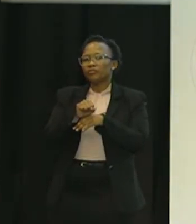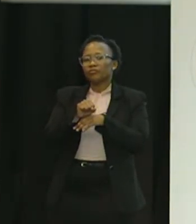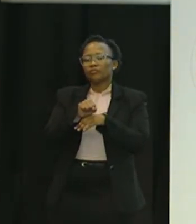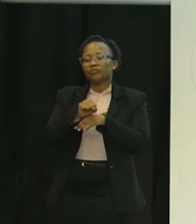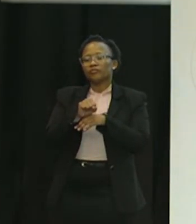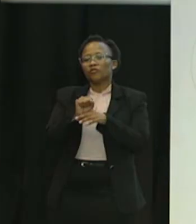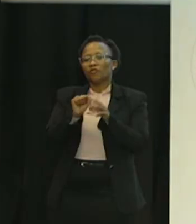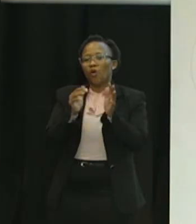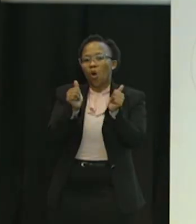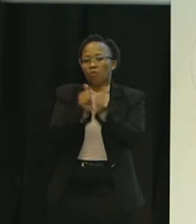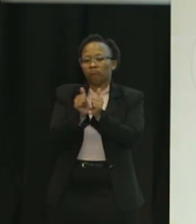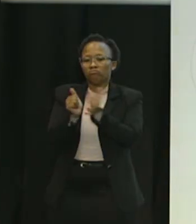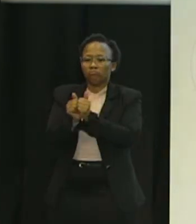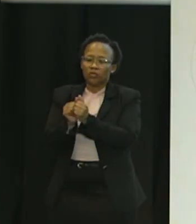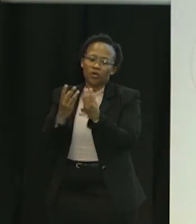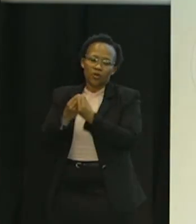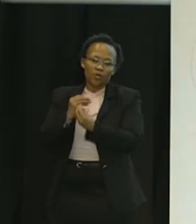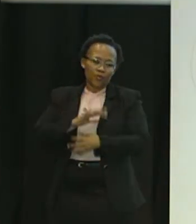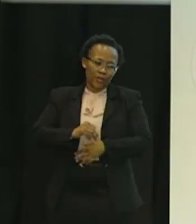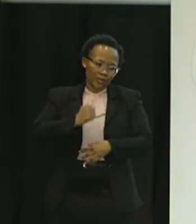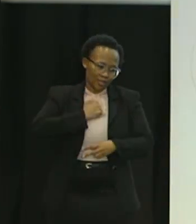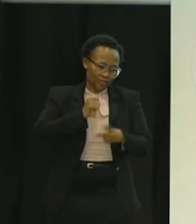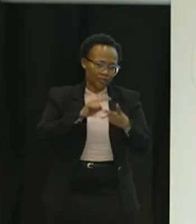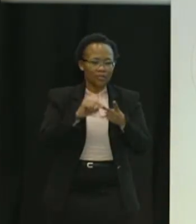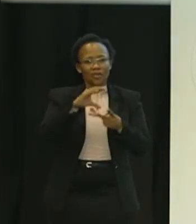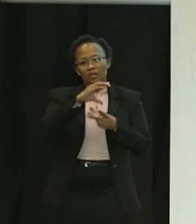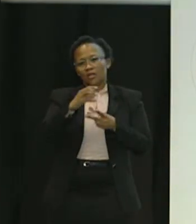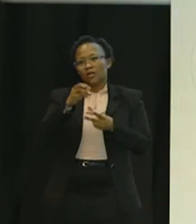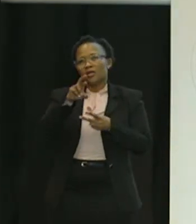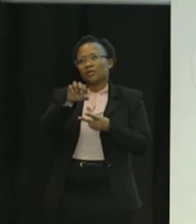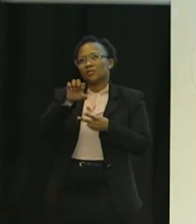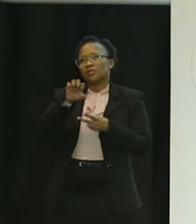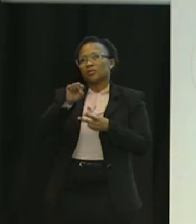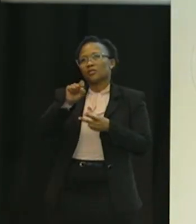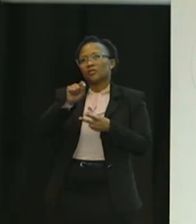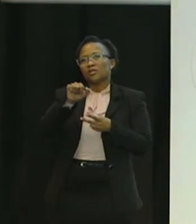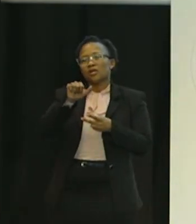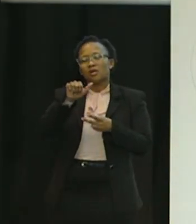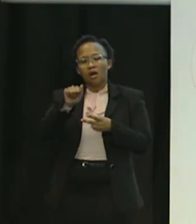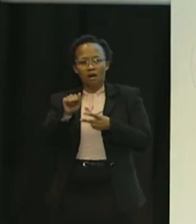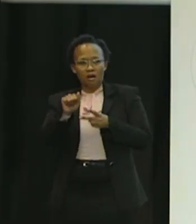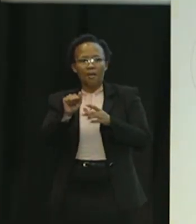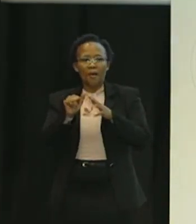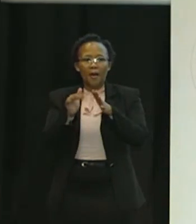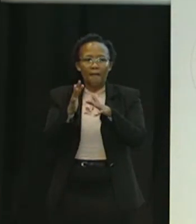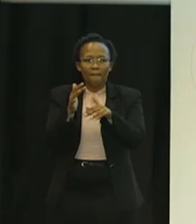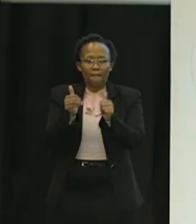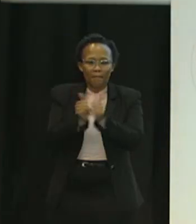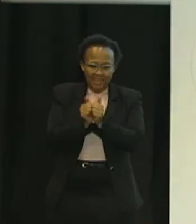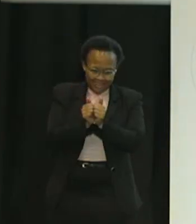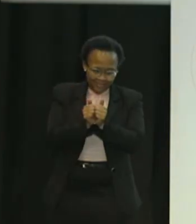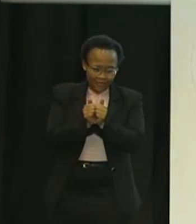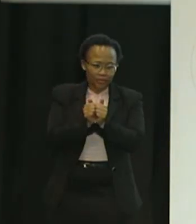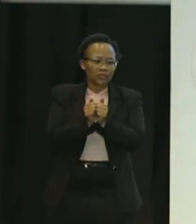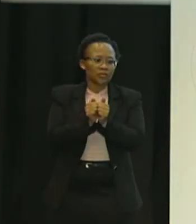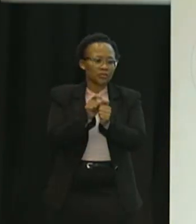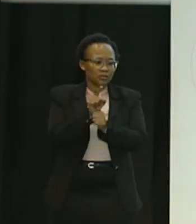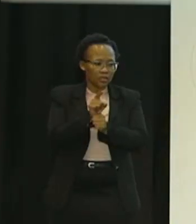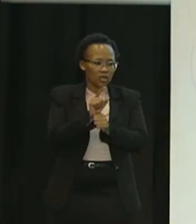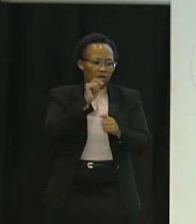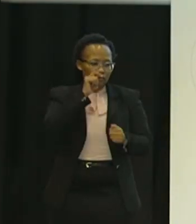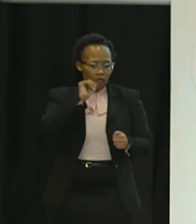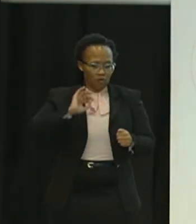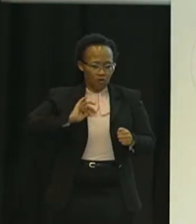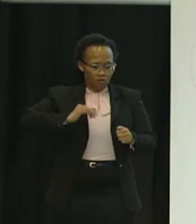with NDOH to steer partners and prioritizing the key populations agenda in the HIV